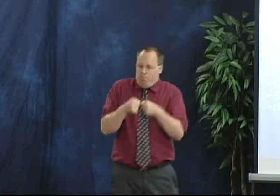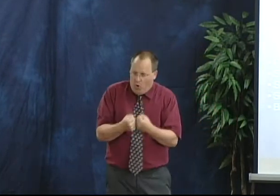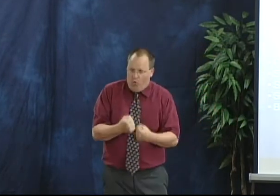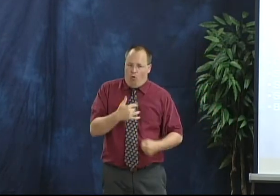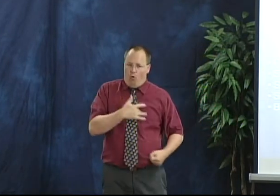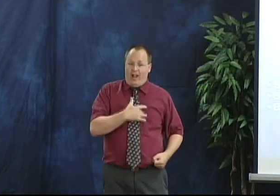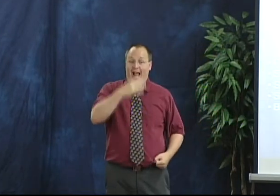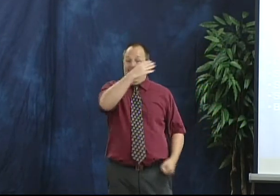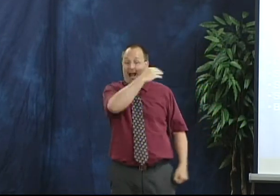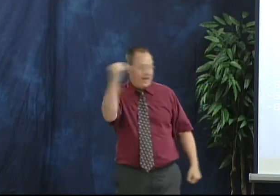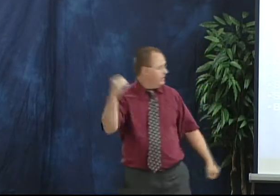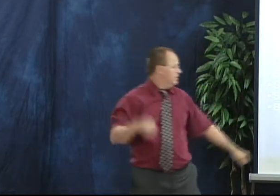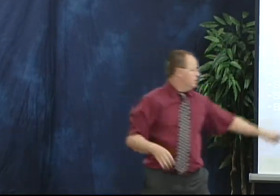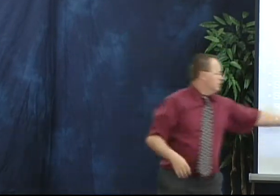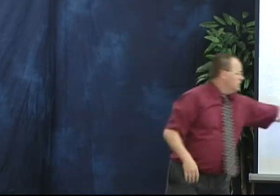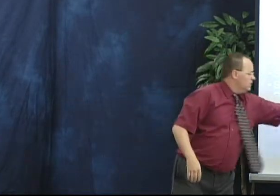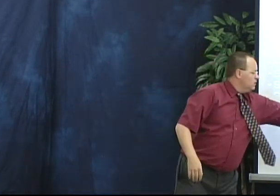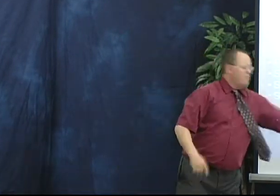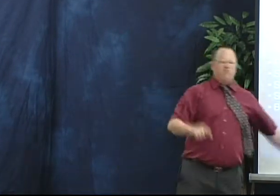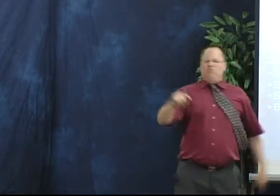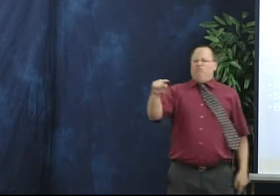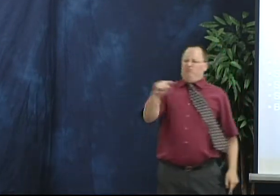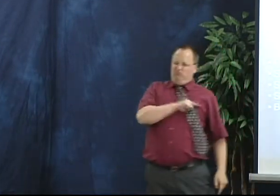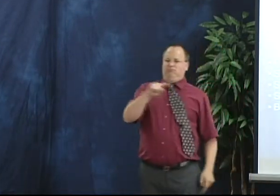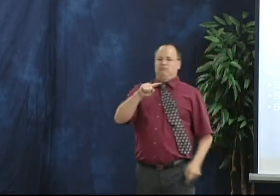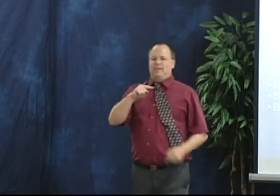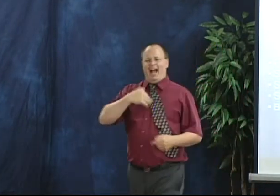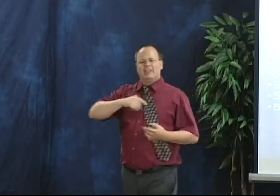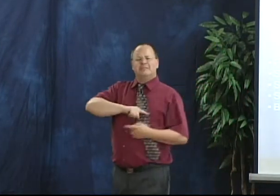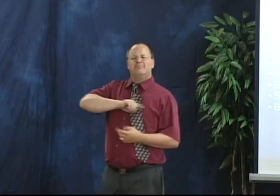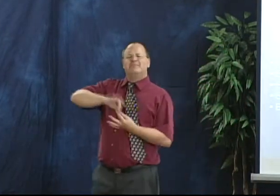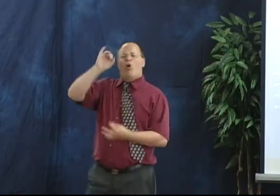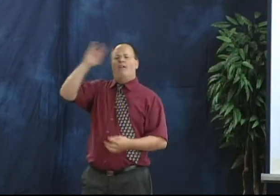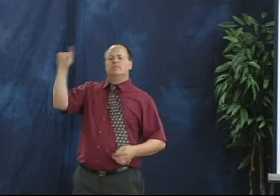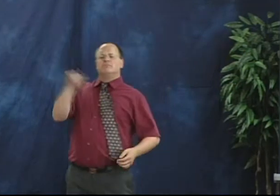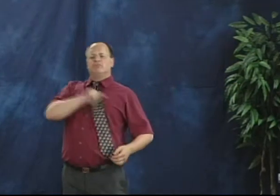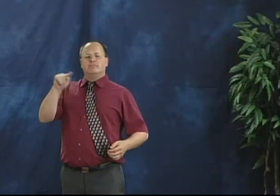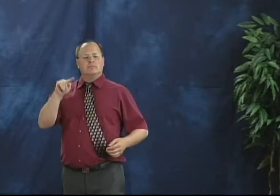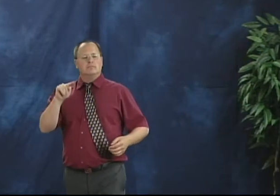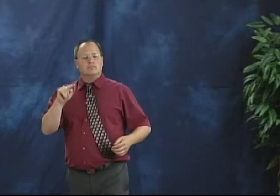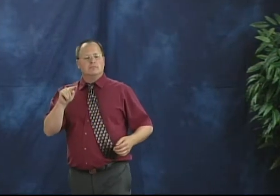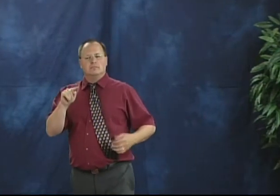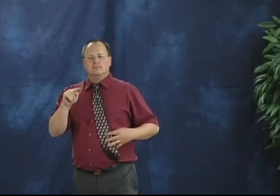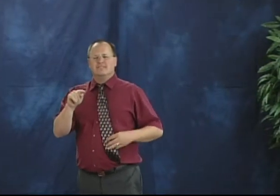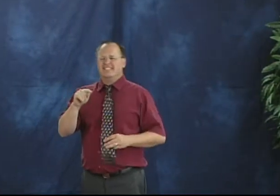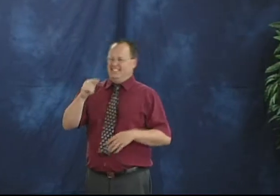One who is poor in spirit has a broken heart and a contrite spirit.